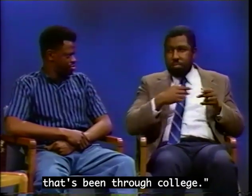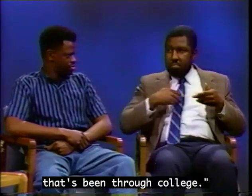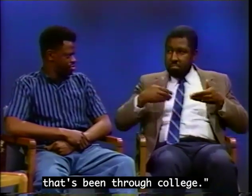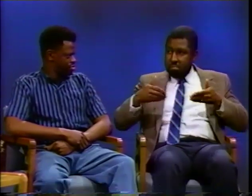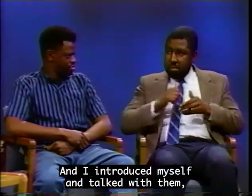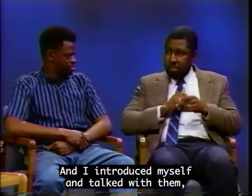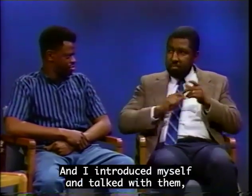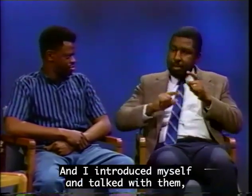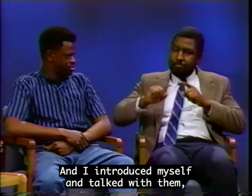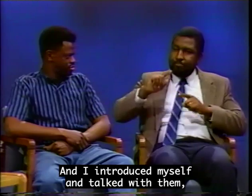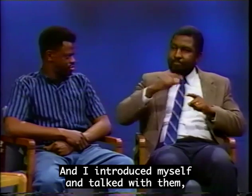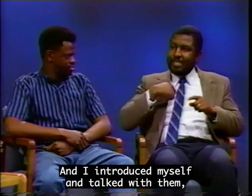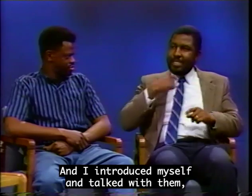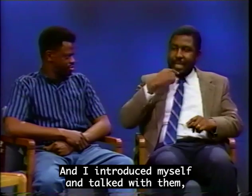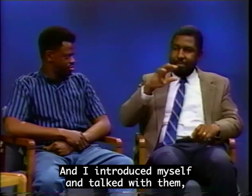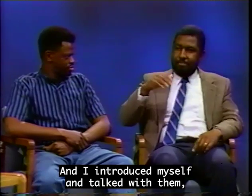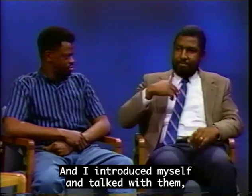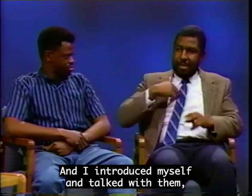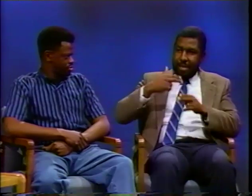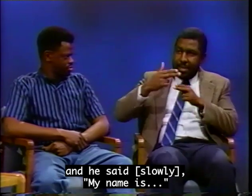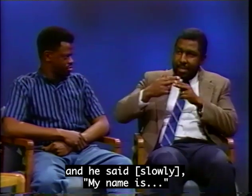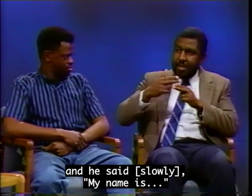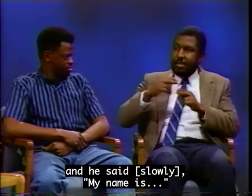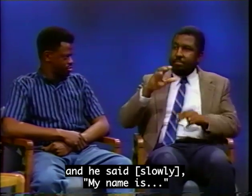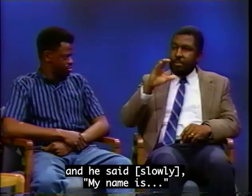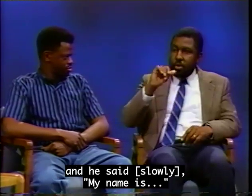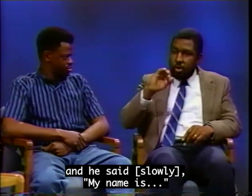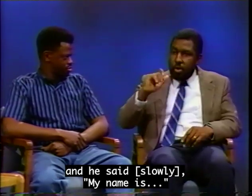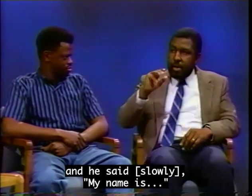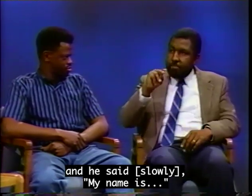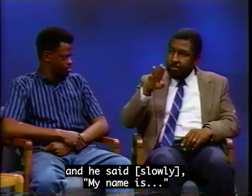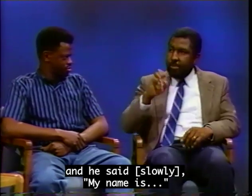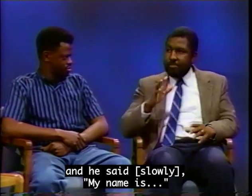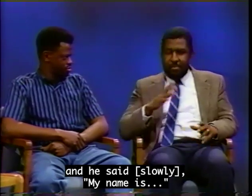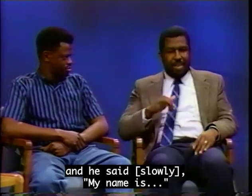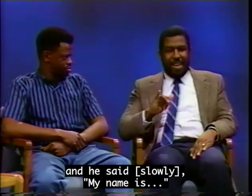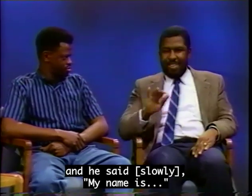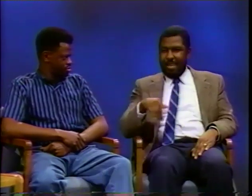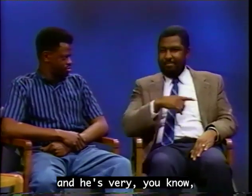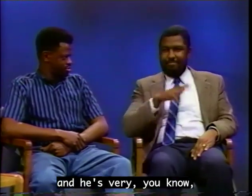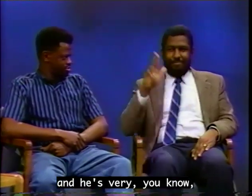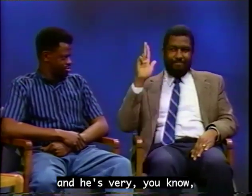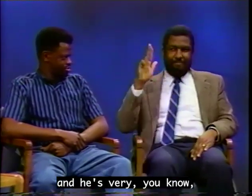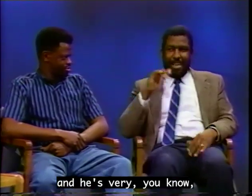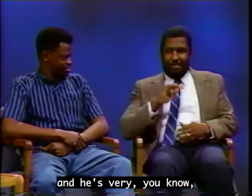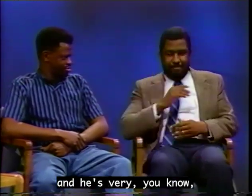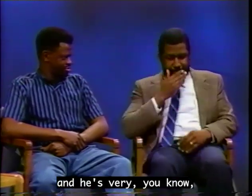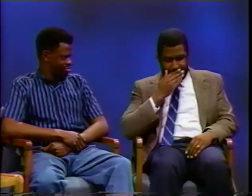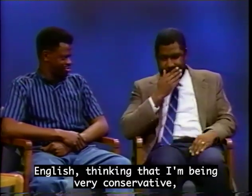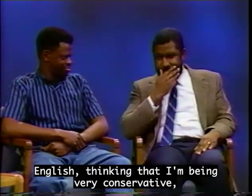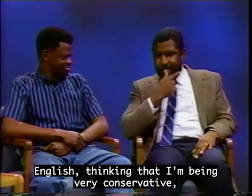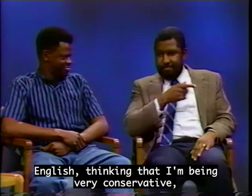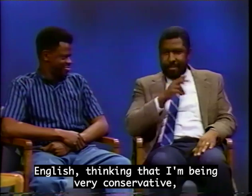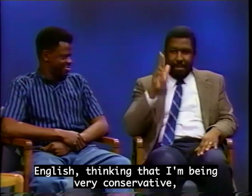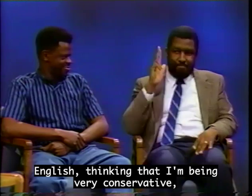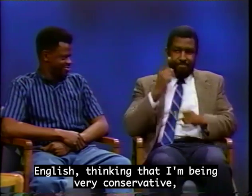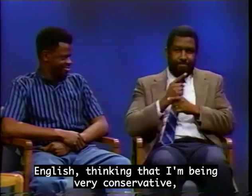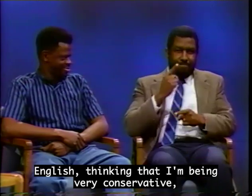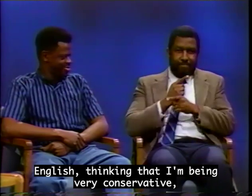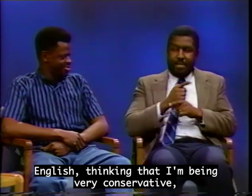And I introduced myself and talked to them, and he said, "My name is," and is very, you know, English, thinking that I'm really being